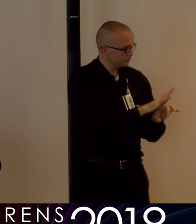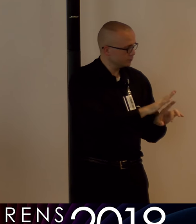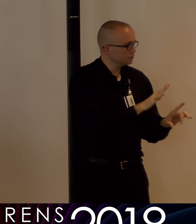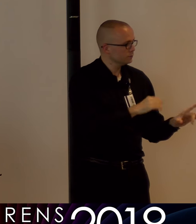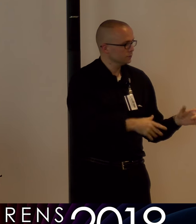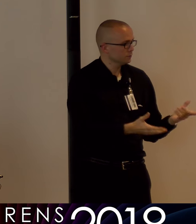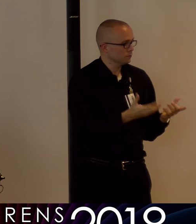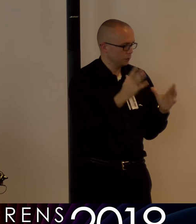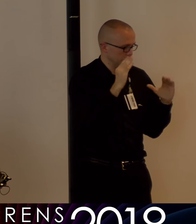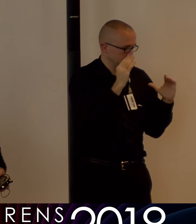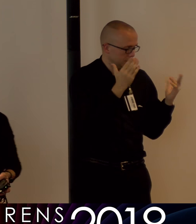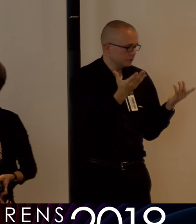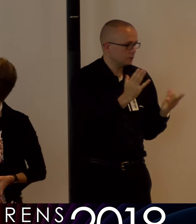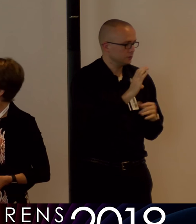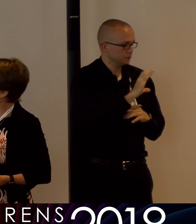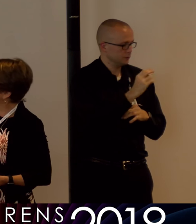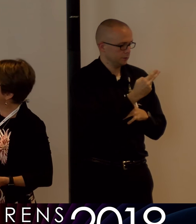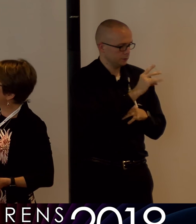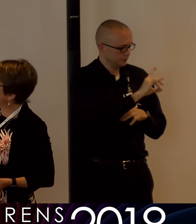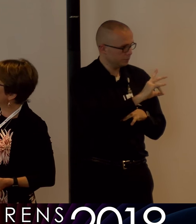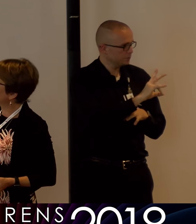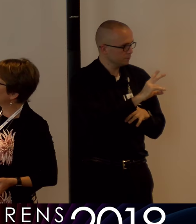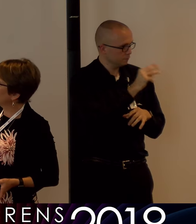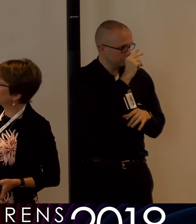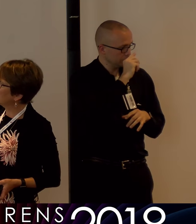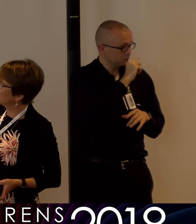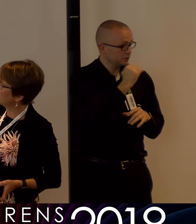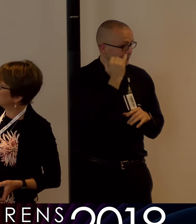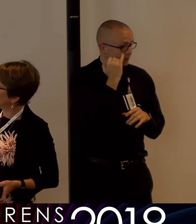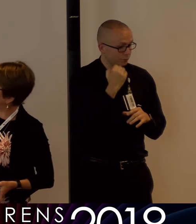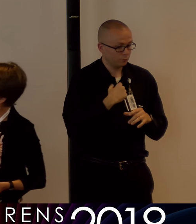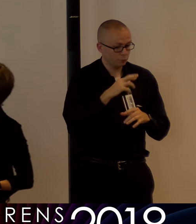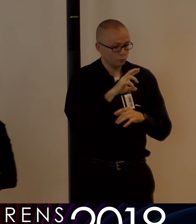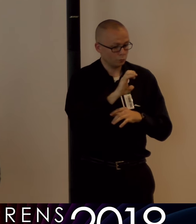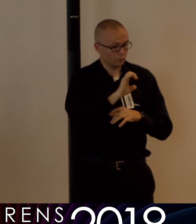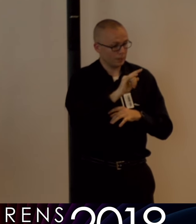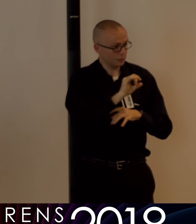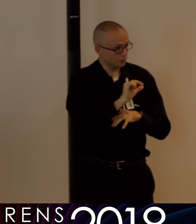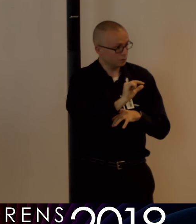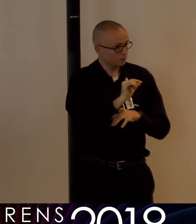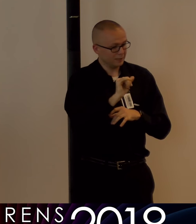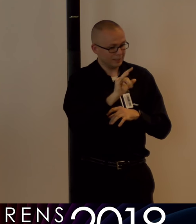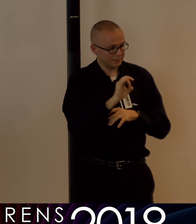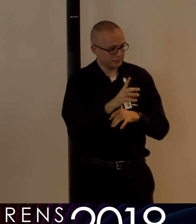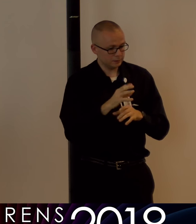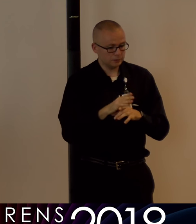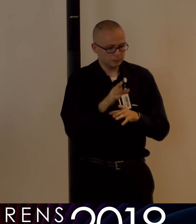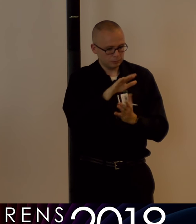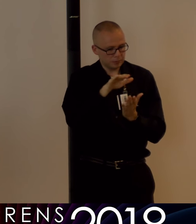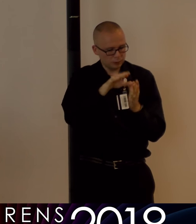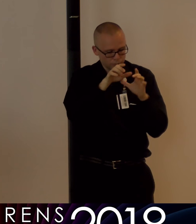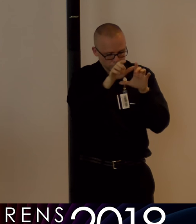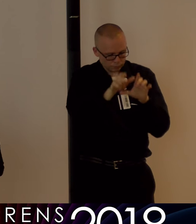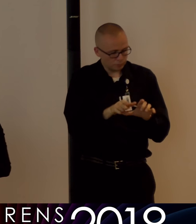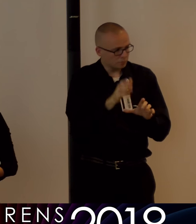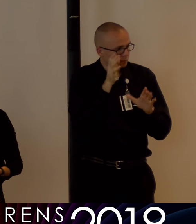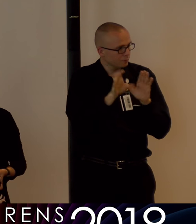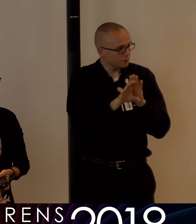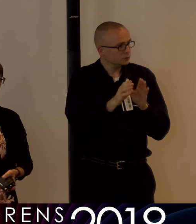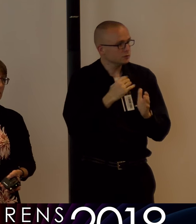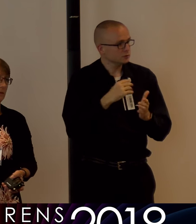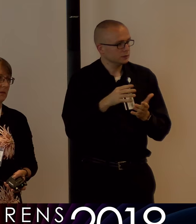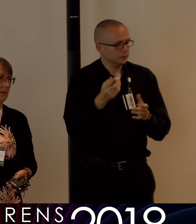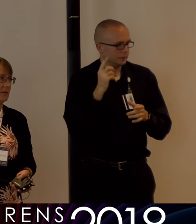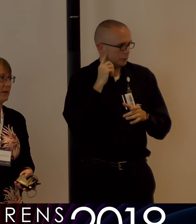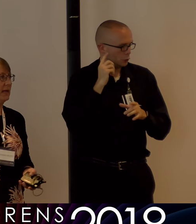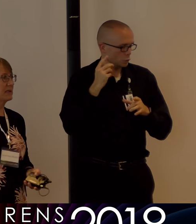our CHD7 mutant mice. If we treat them with retinoic acid in panel K, that middle panel on the bottom, it makes the ear